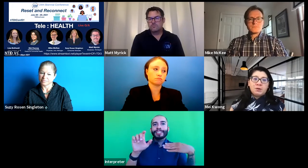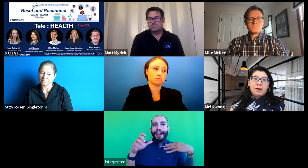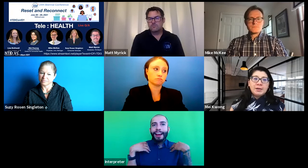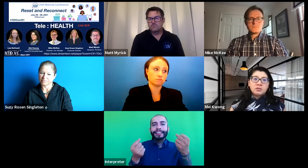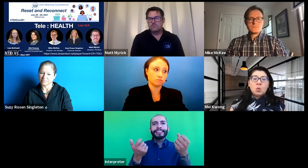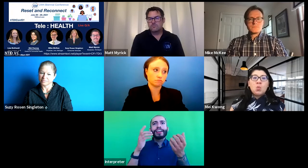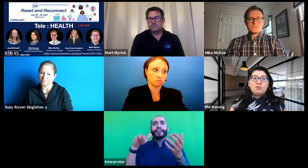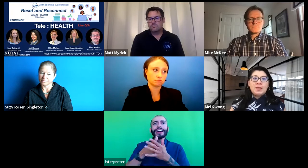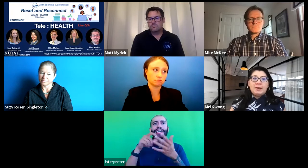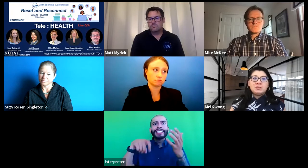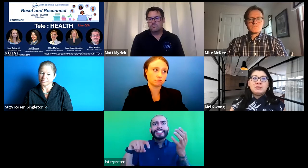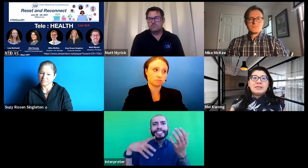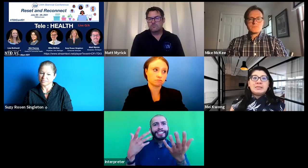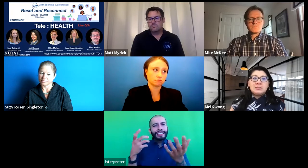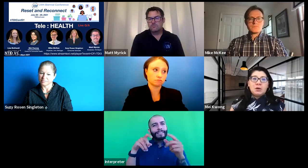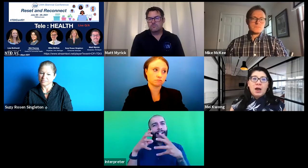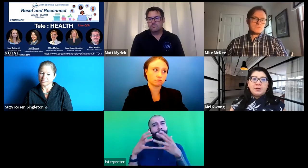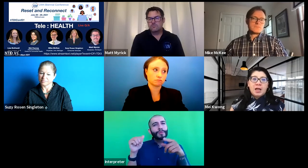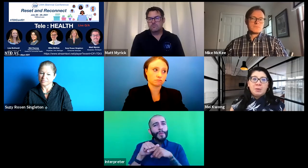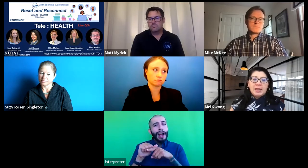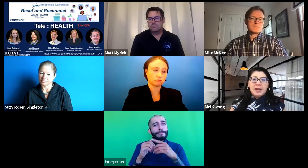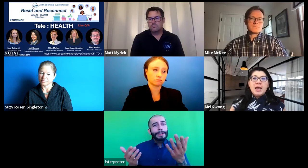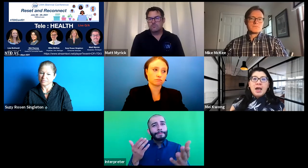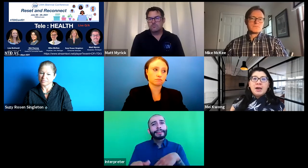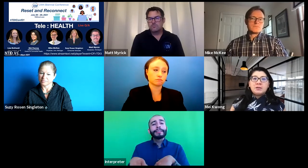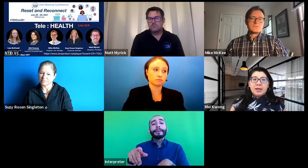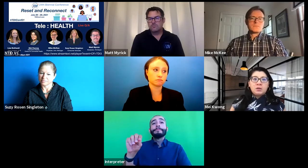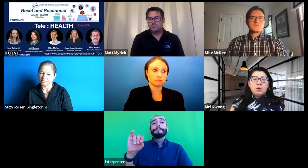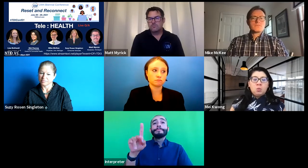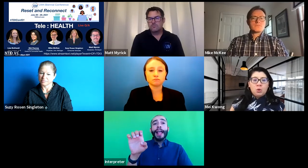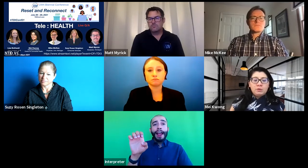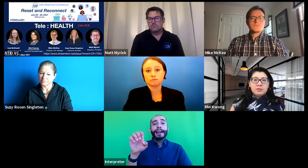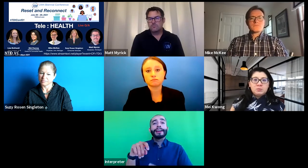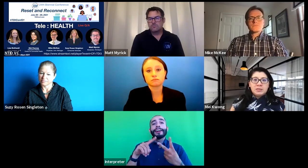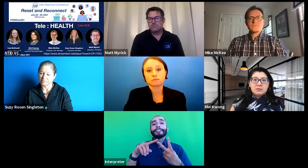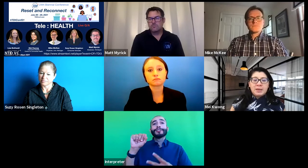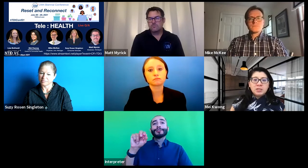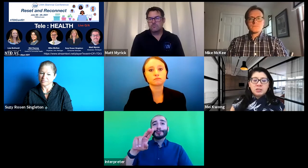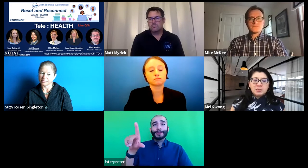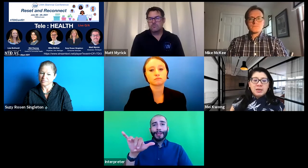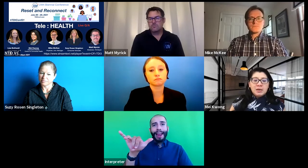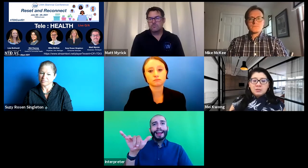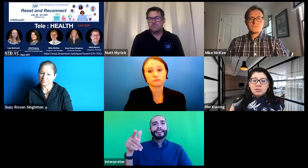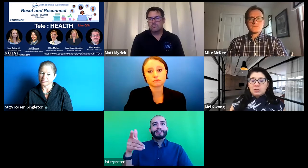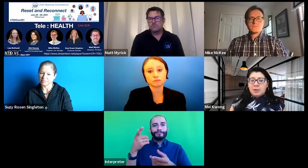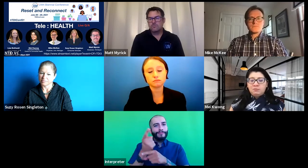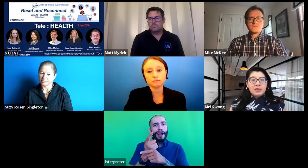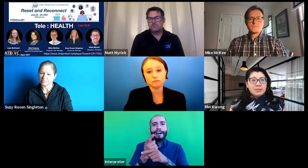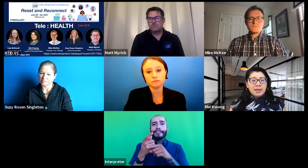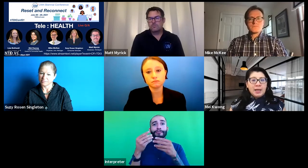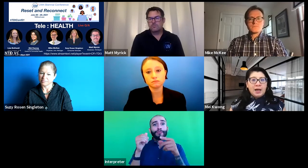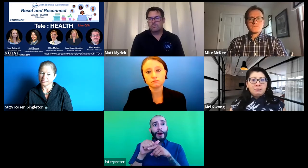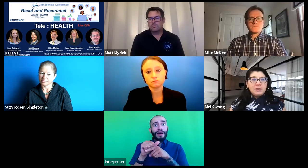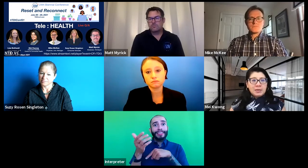for the providers weren't there. So they didn't know how to accommodate, how to like, you know, work with those particular patients